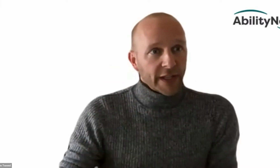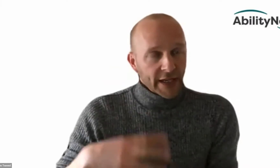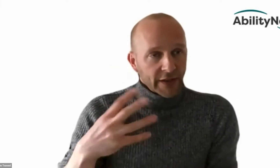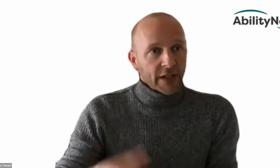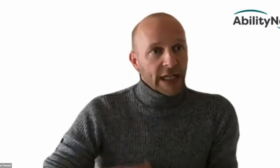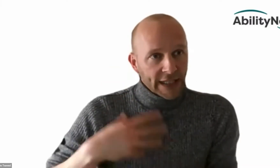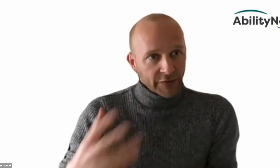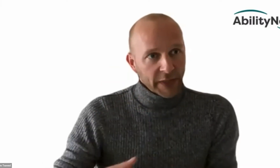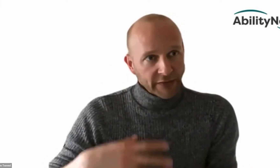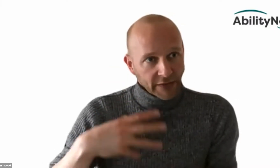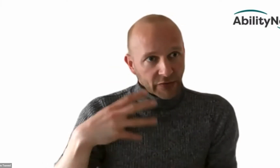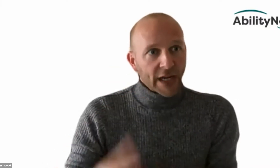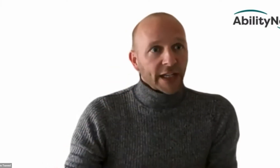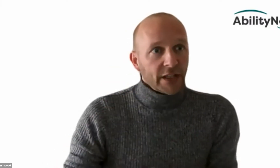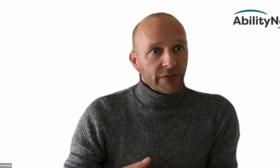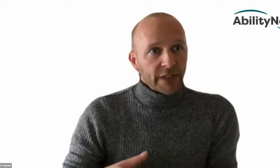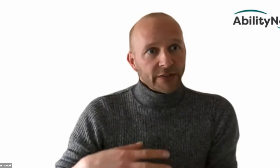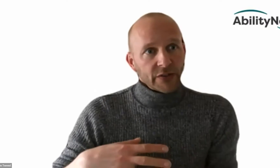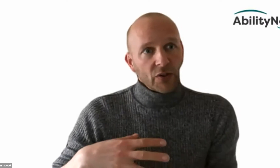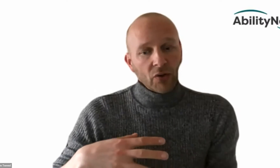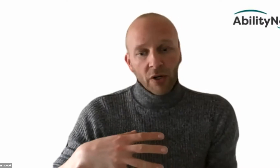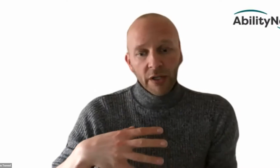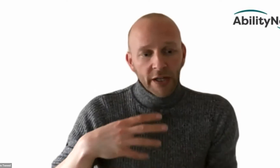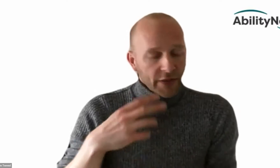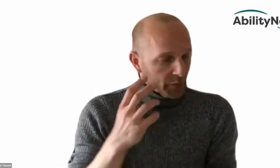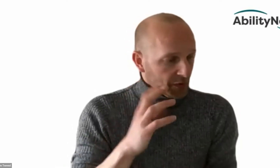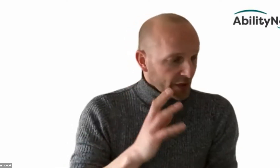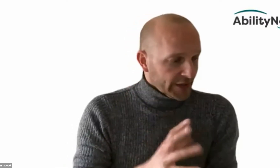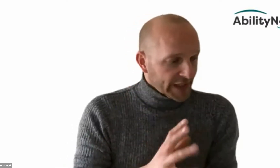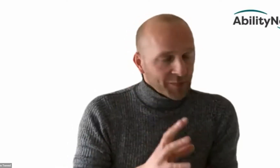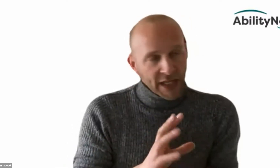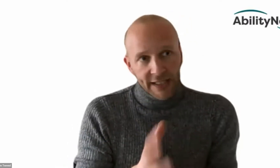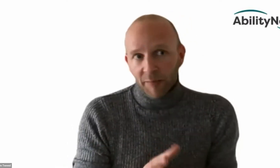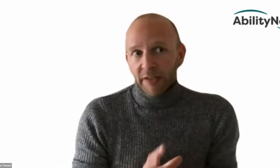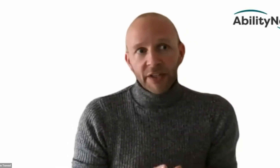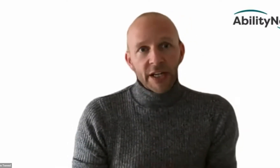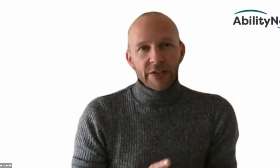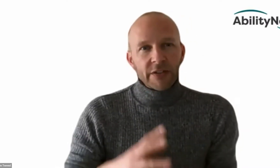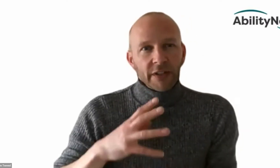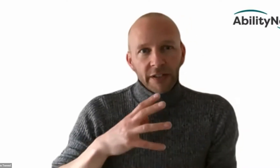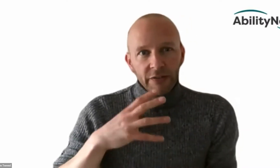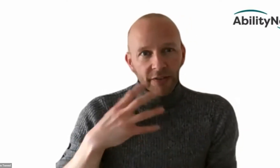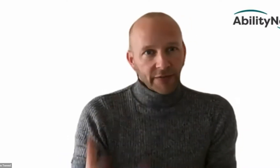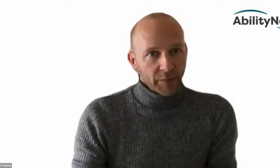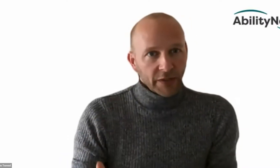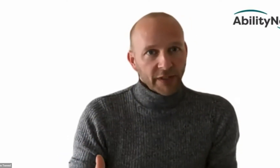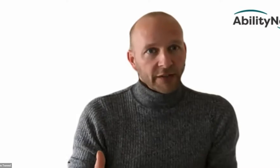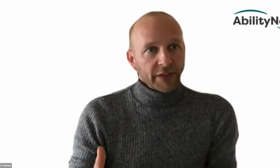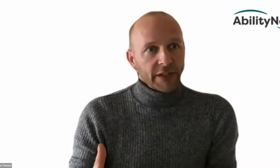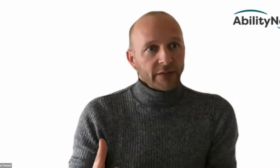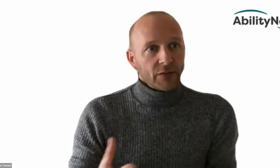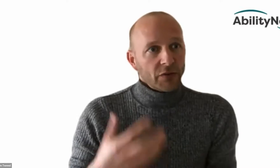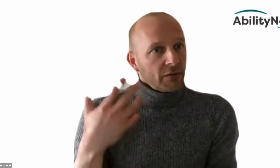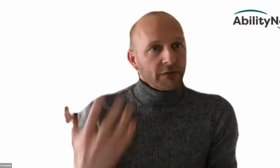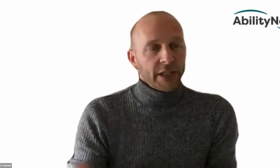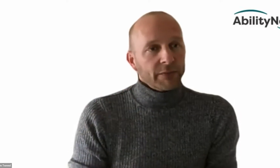sort of thing, anything that allows me to track usage or that will kind of give me a little bit of a nudge to stop using a